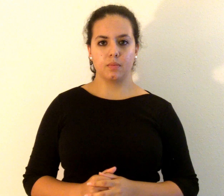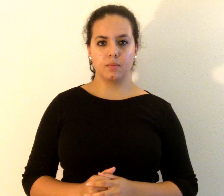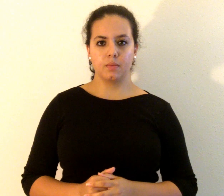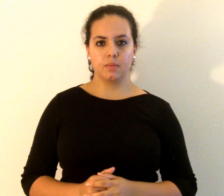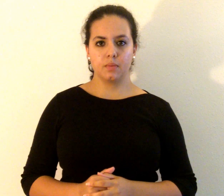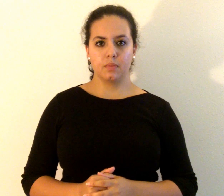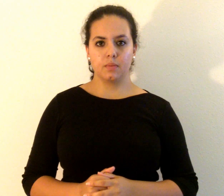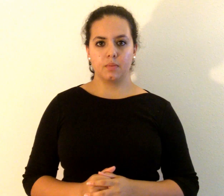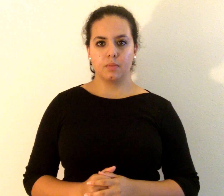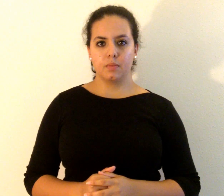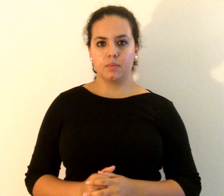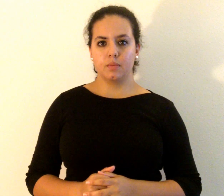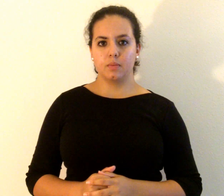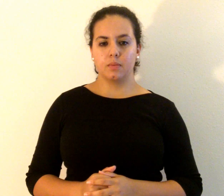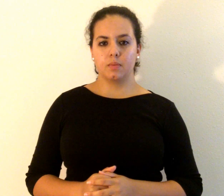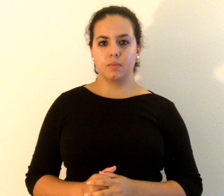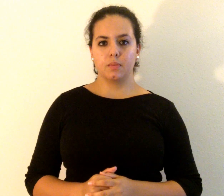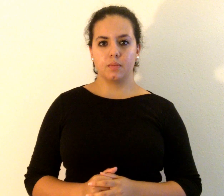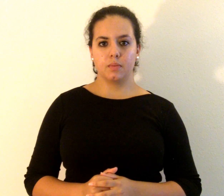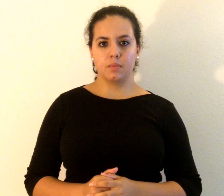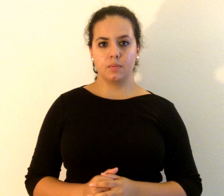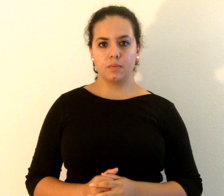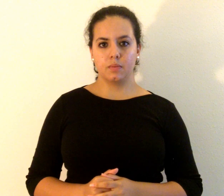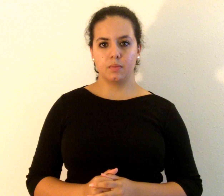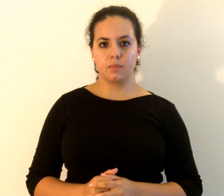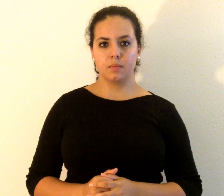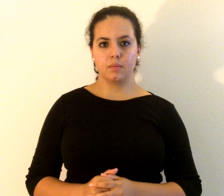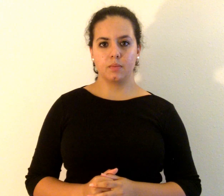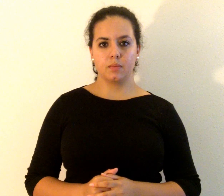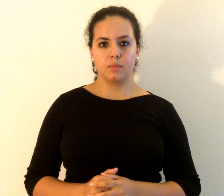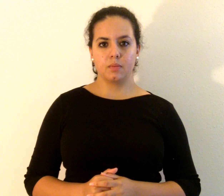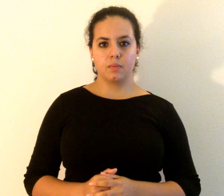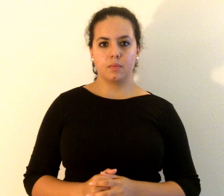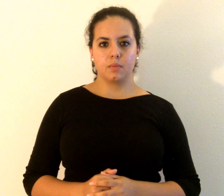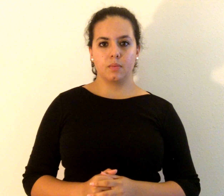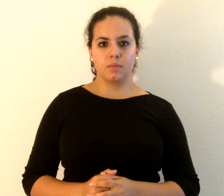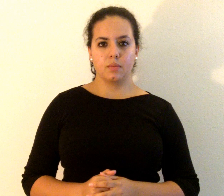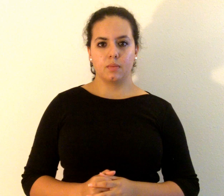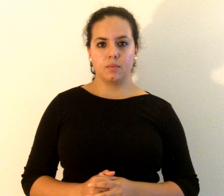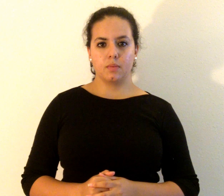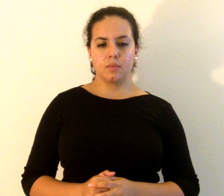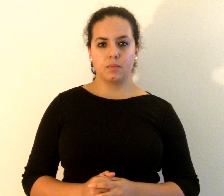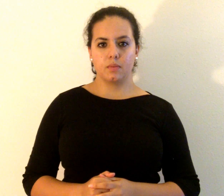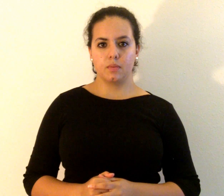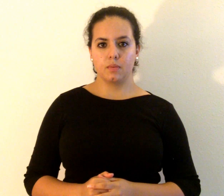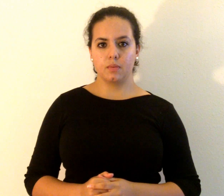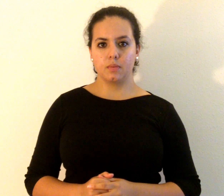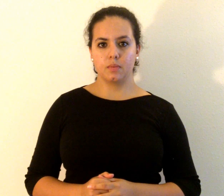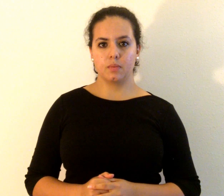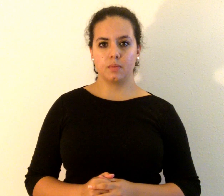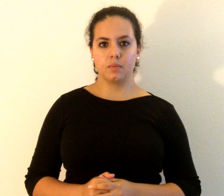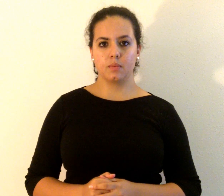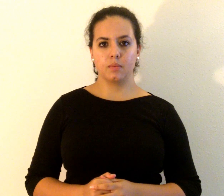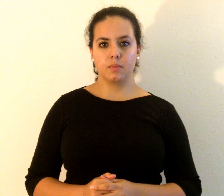in English. You can do 1, 2, 3, 4, 5. You can do first, second, third, fourth, fifth. Pretty much everything in English follows